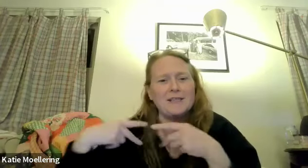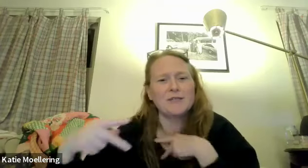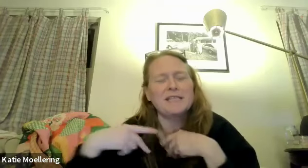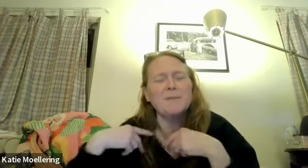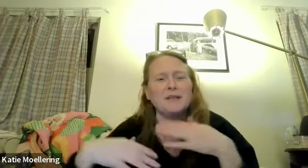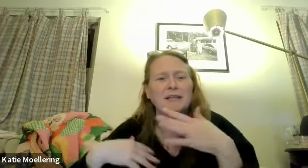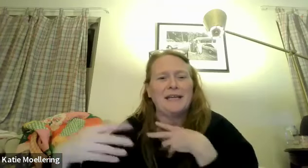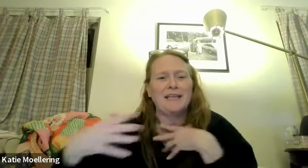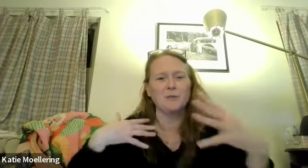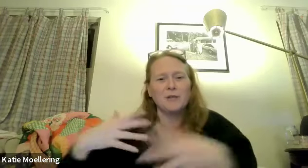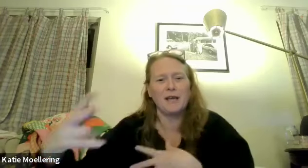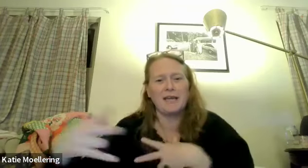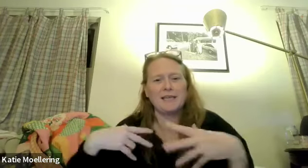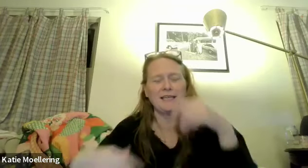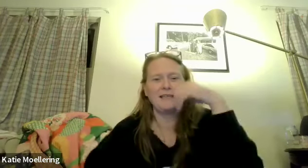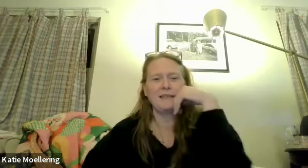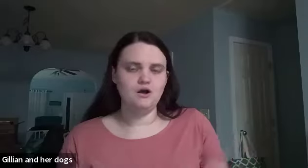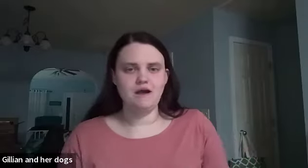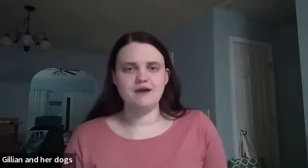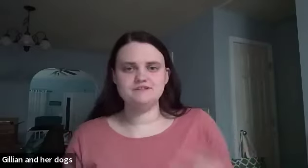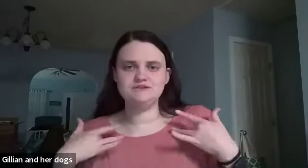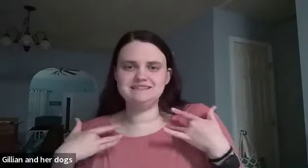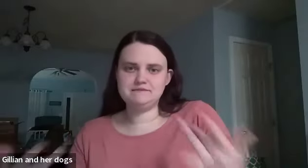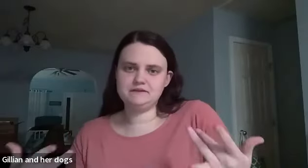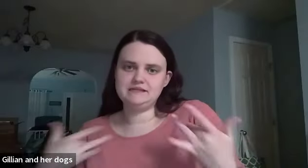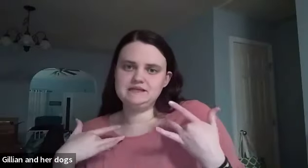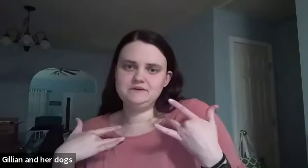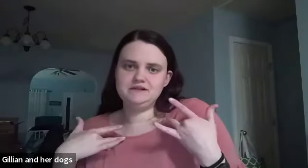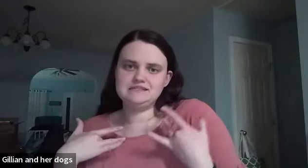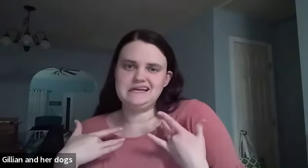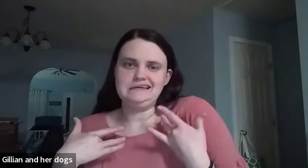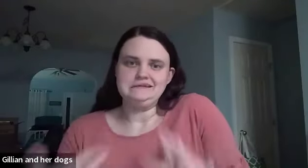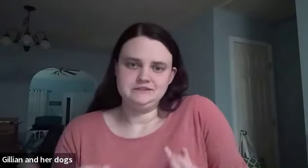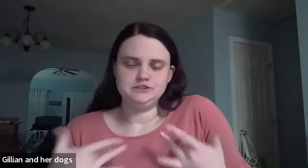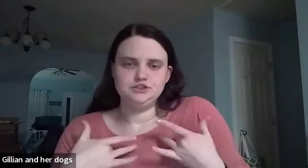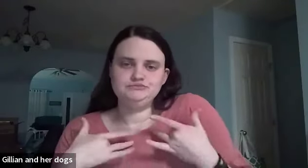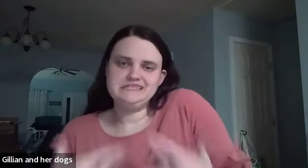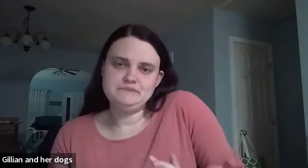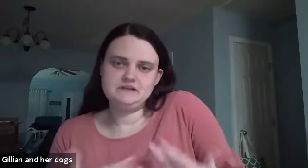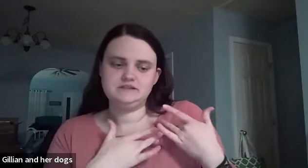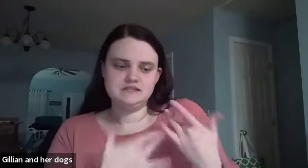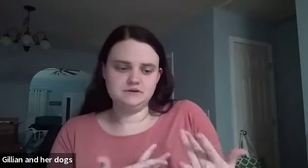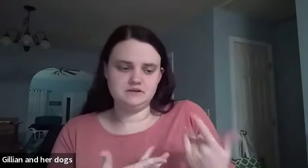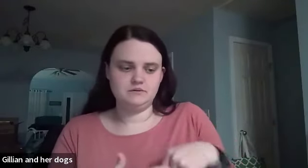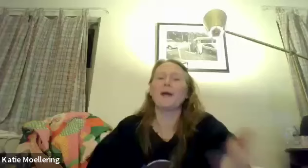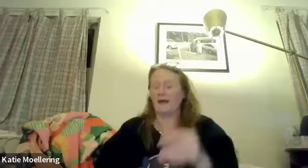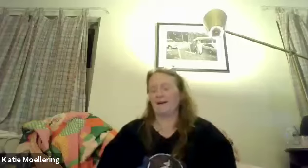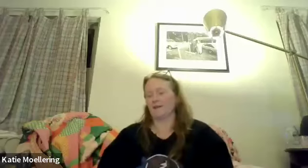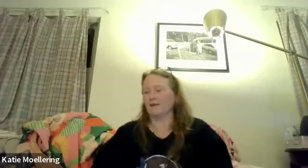You said typically, and you were like, Oh, I was doing typically is like you typically, okay, okay, okay,